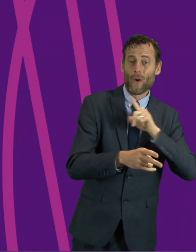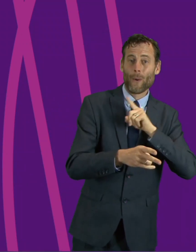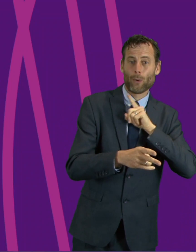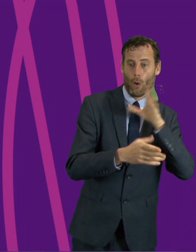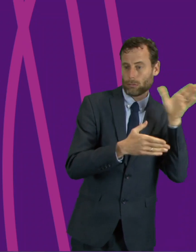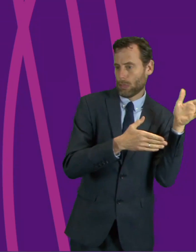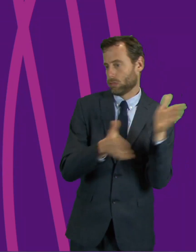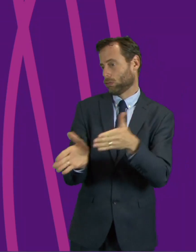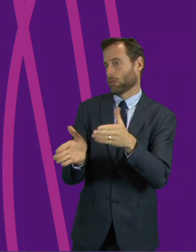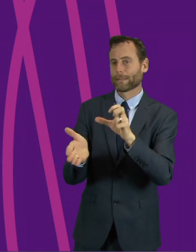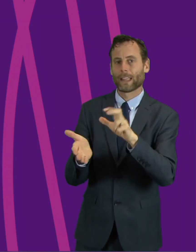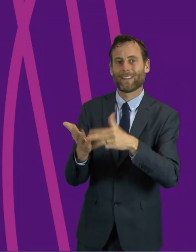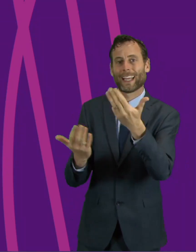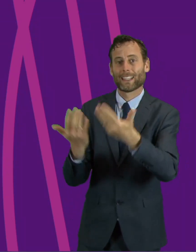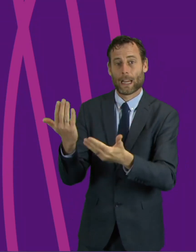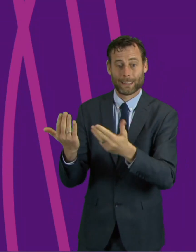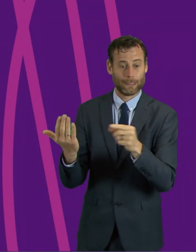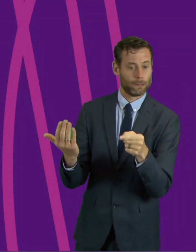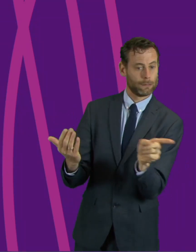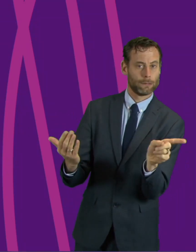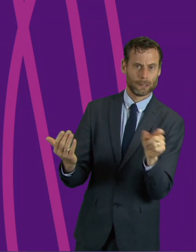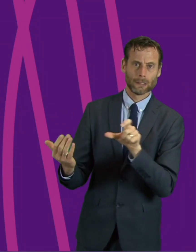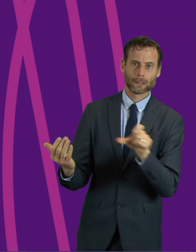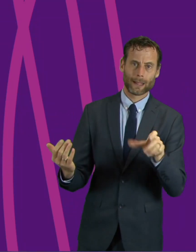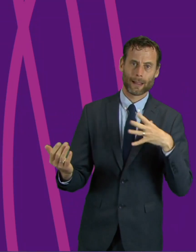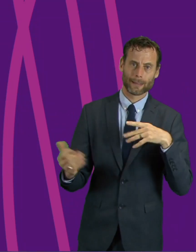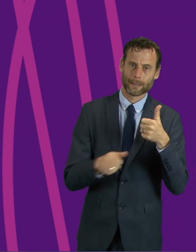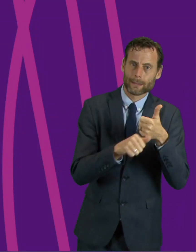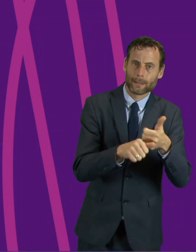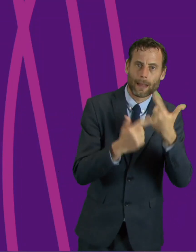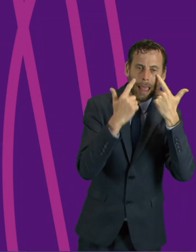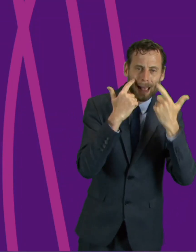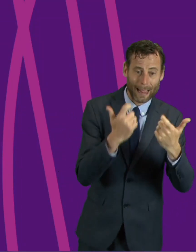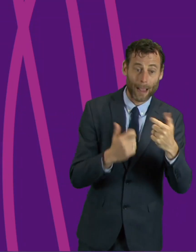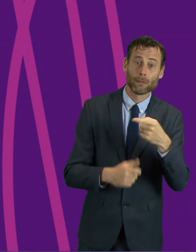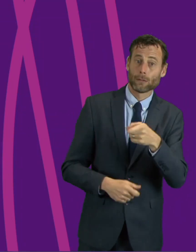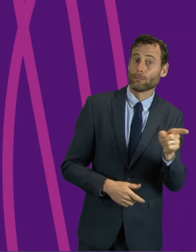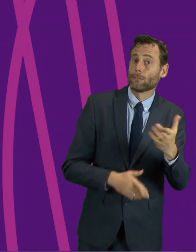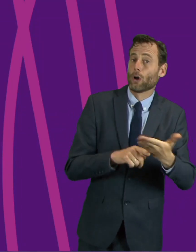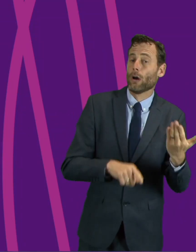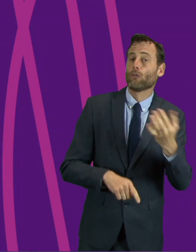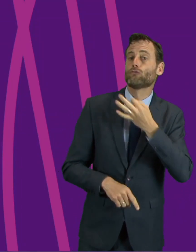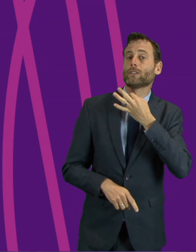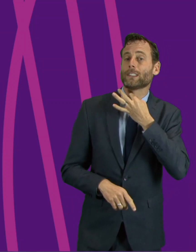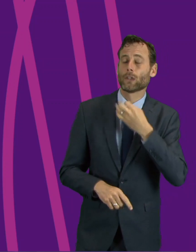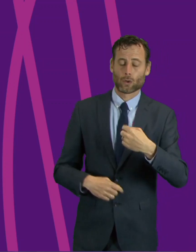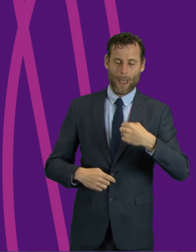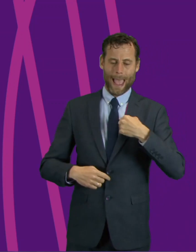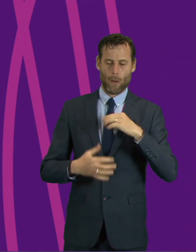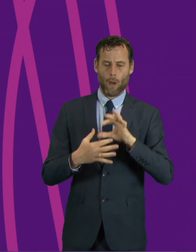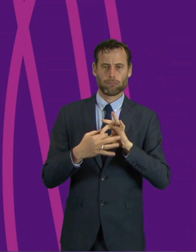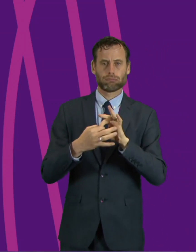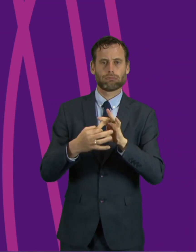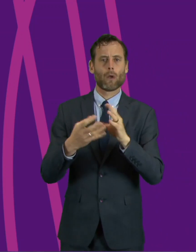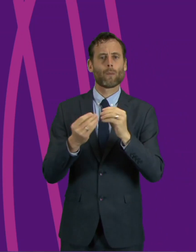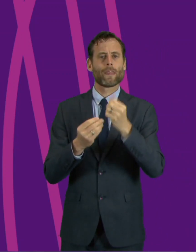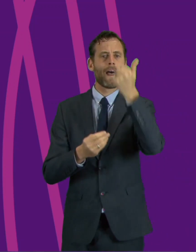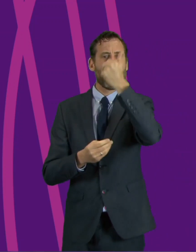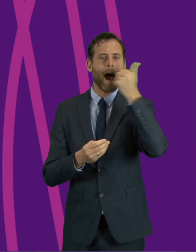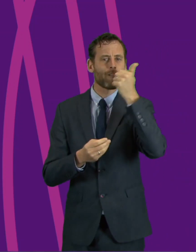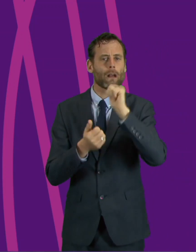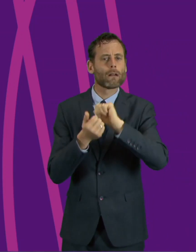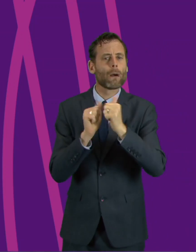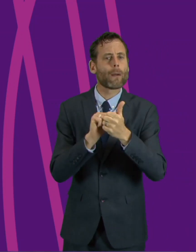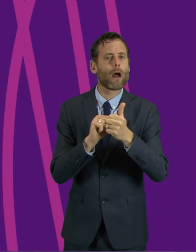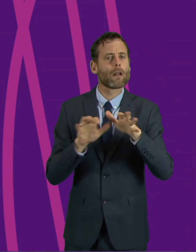monitoring the situation as closely as we can in relation to COVID-19 in our African international development partner countries, which, as John Mason